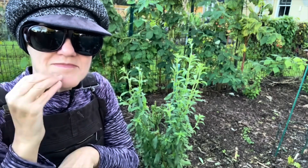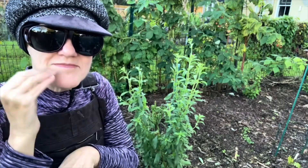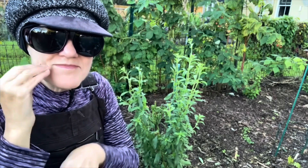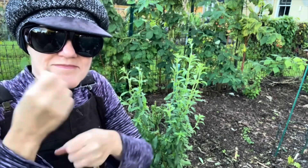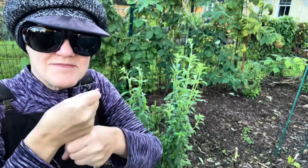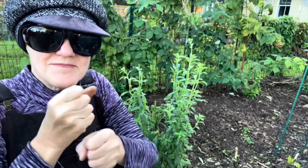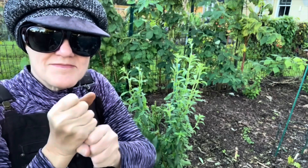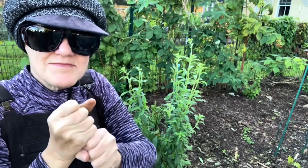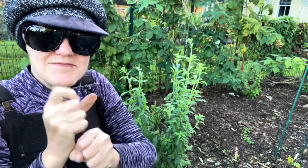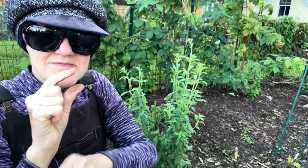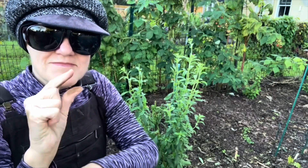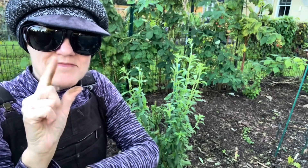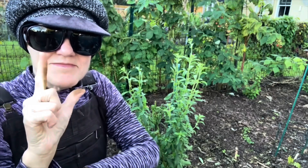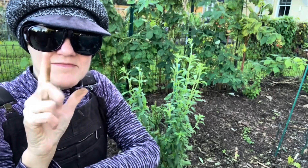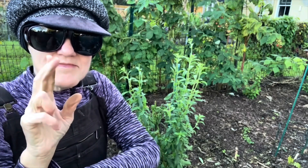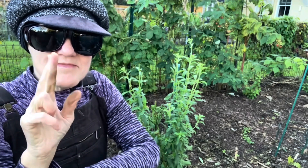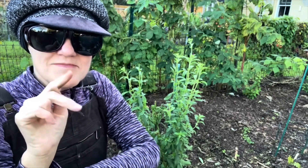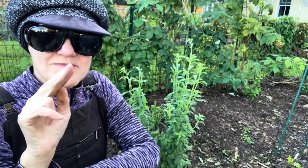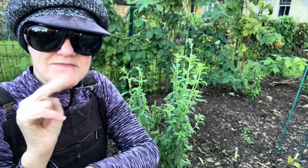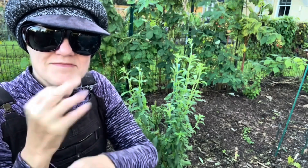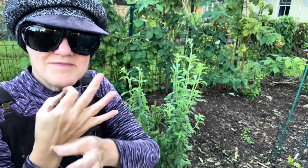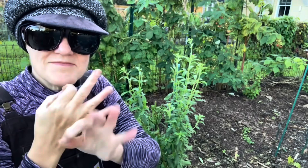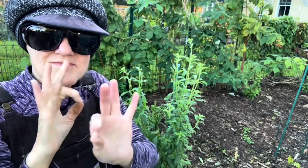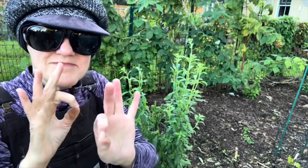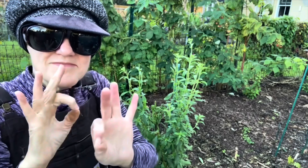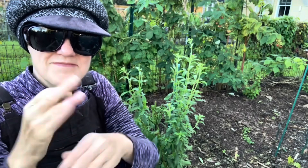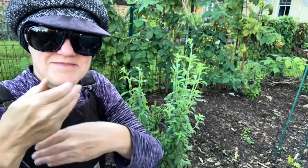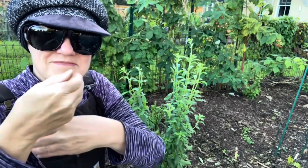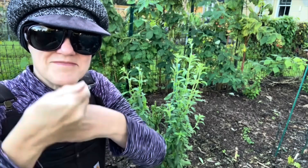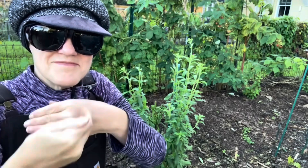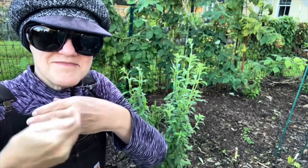dehydrated more in making sweet gluten-free breads.